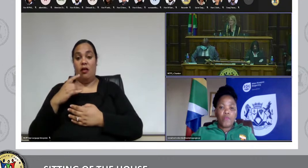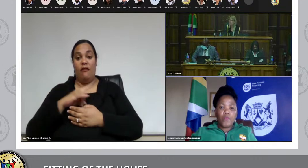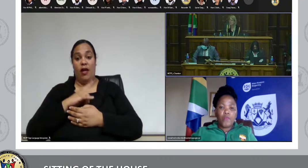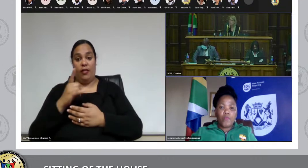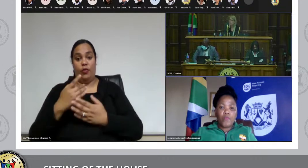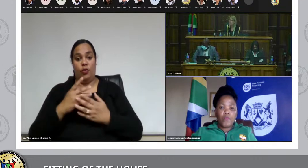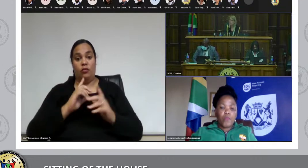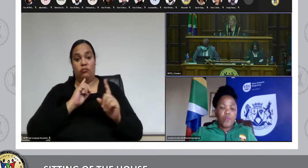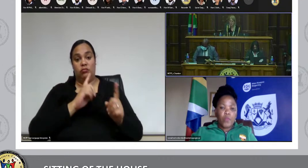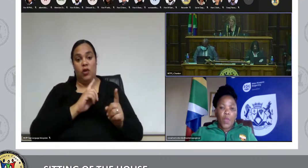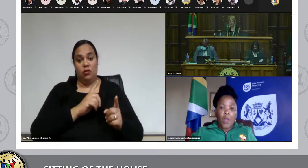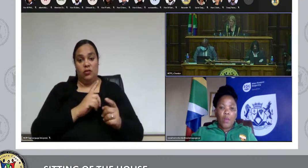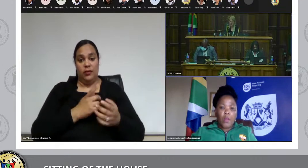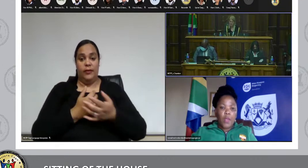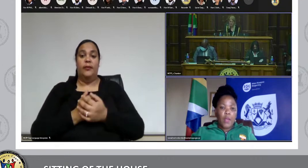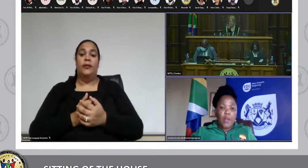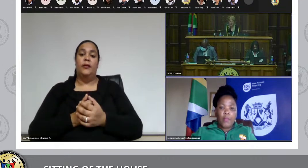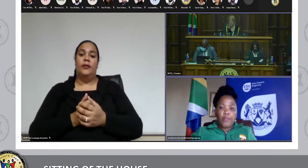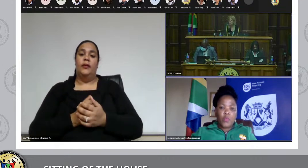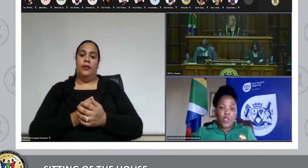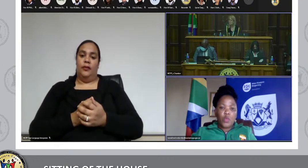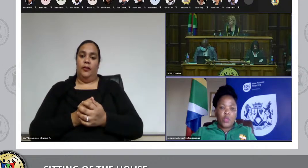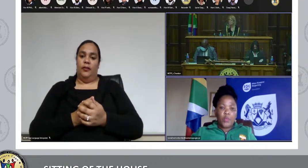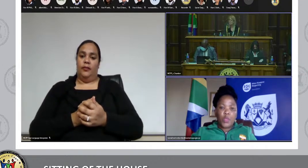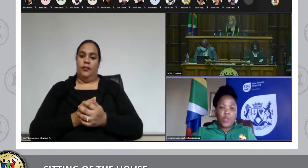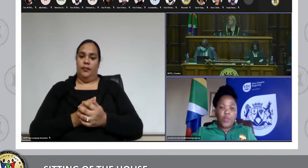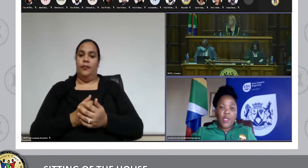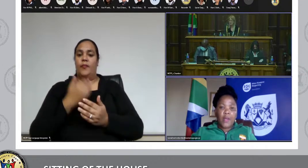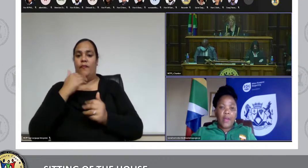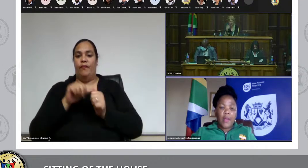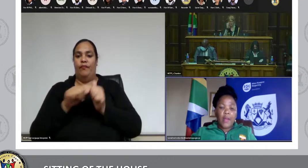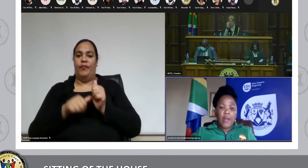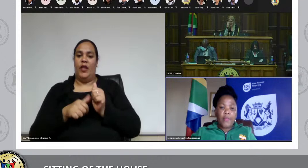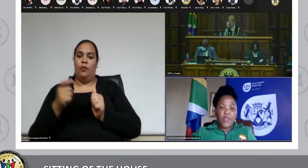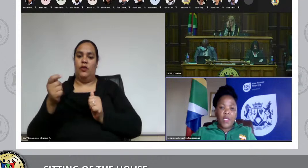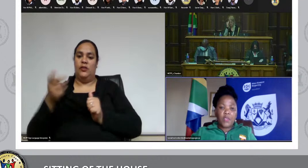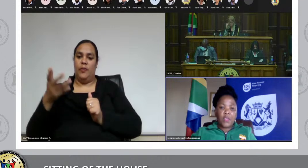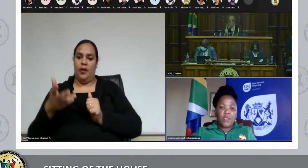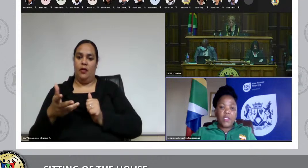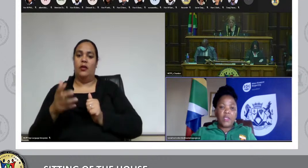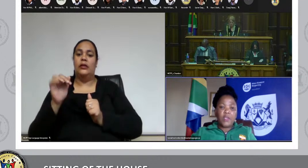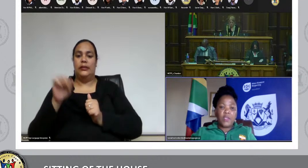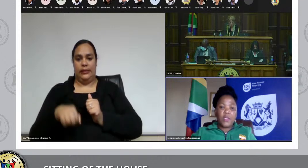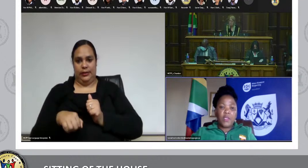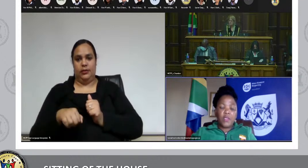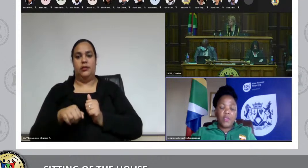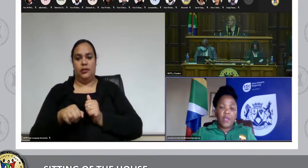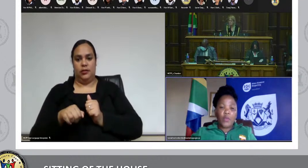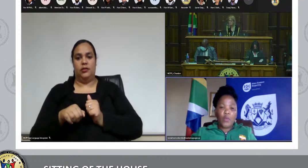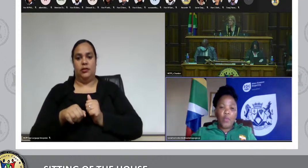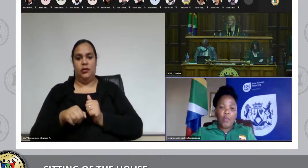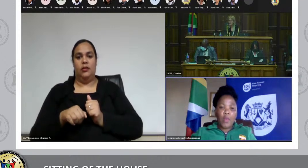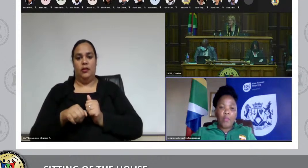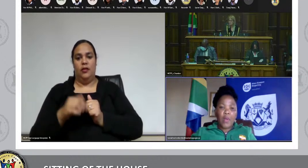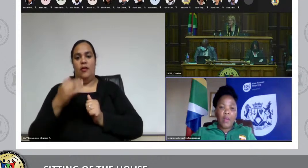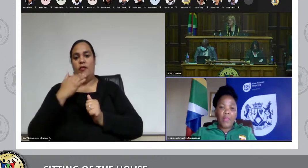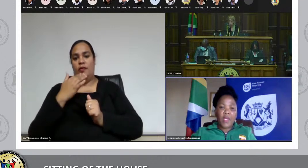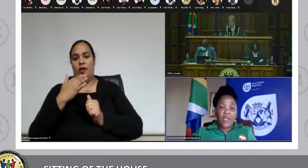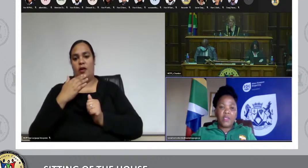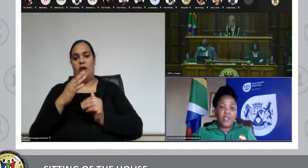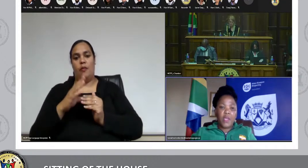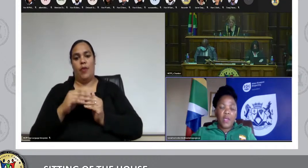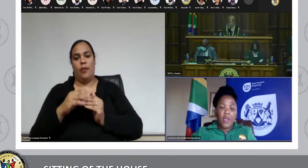Minister Simmers? Thank you very much. Thank you, Deputy Speaker. Yes, indeed. Thank you,